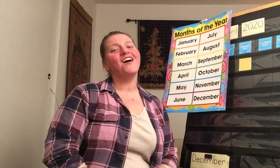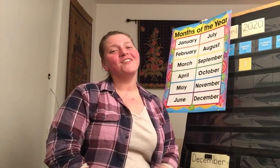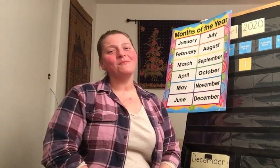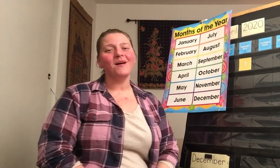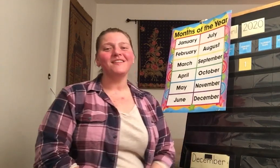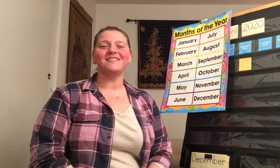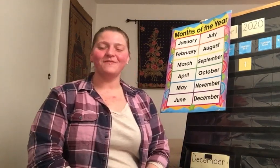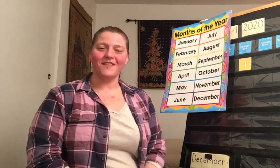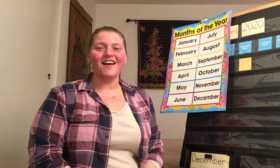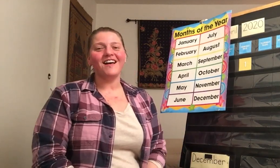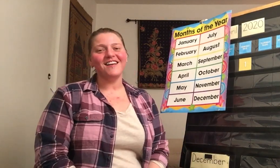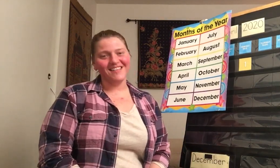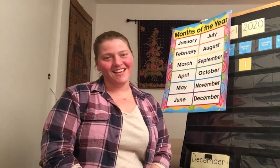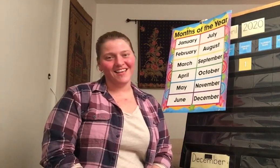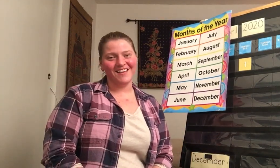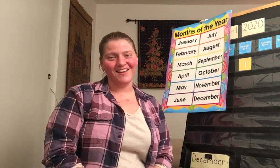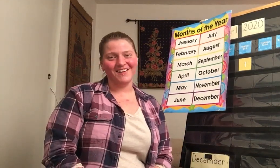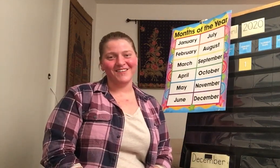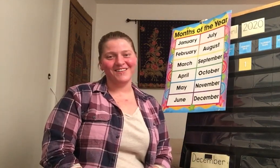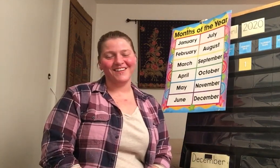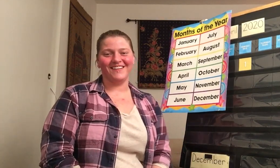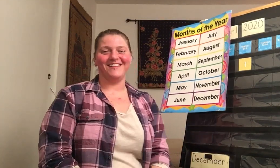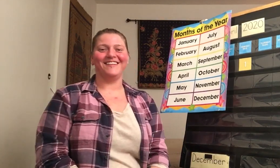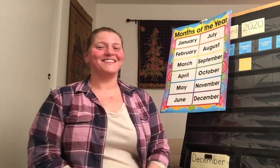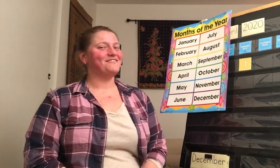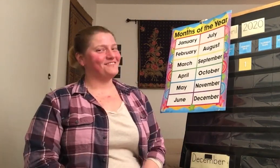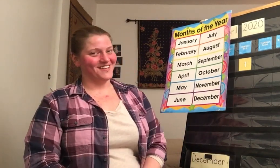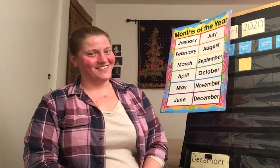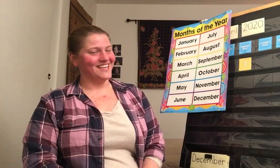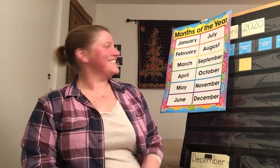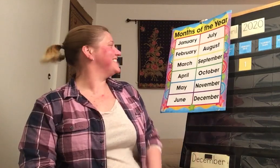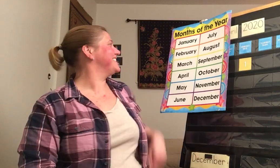the months of the year. Very nice.